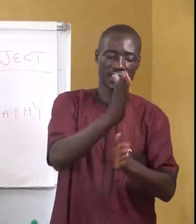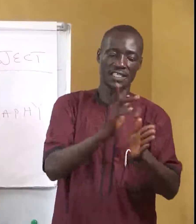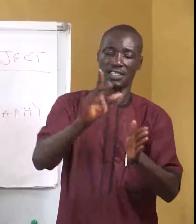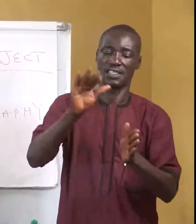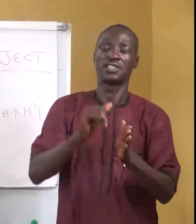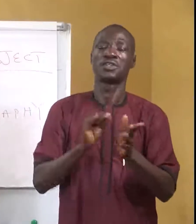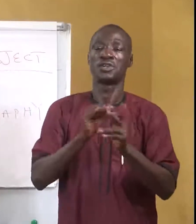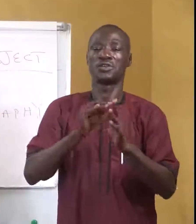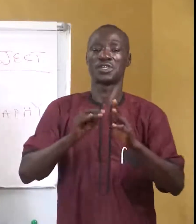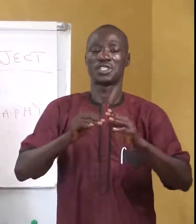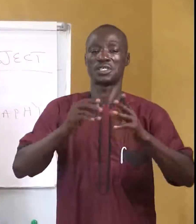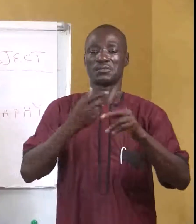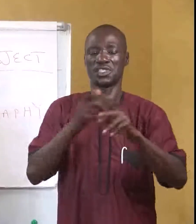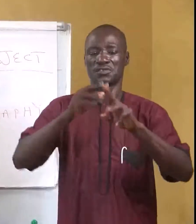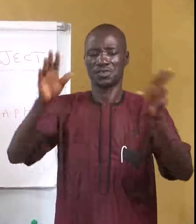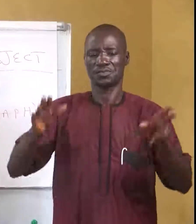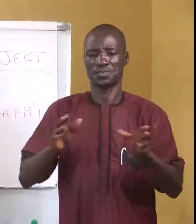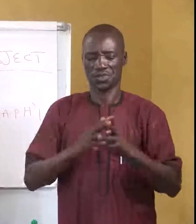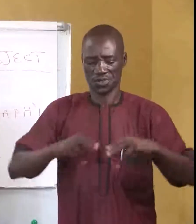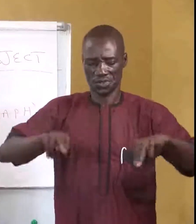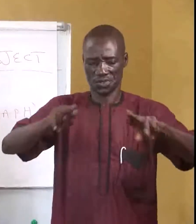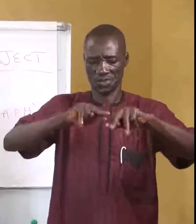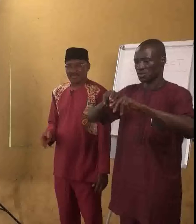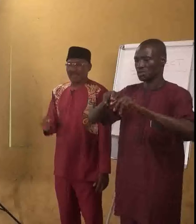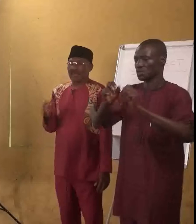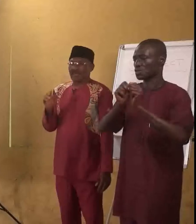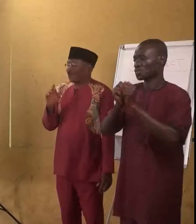or it can be nucleated settlement.